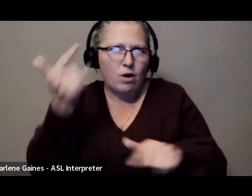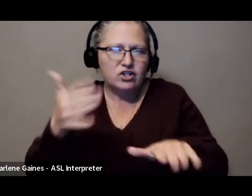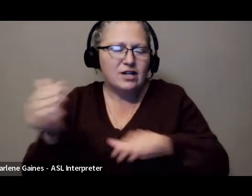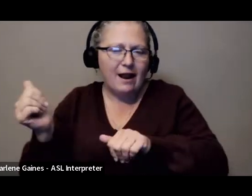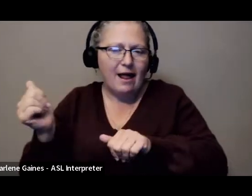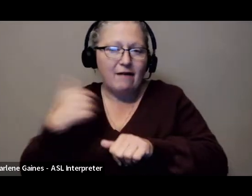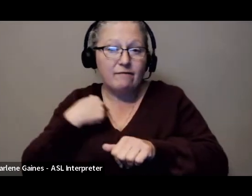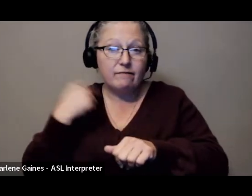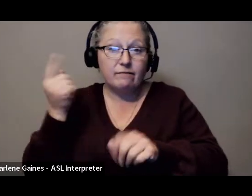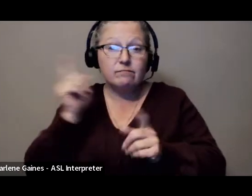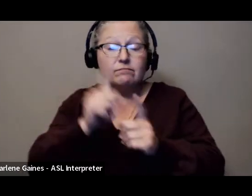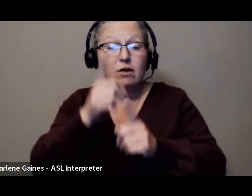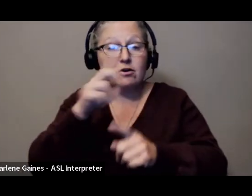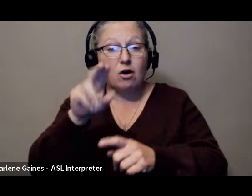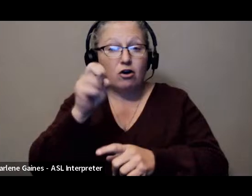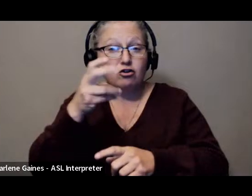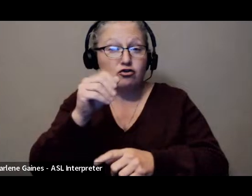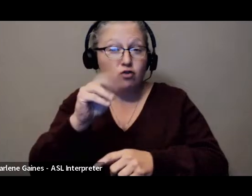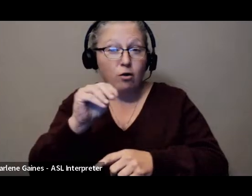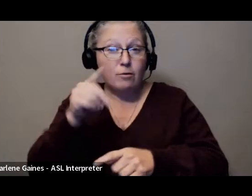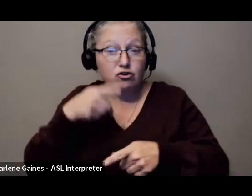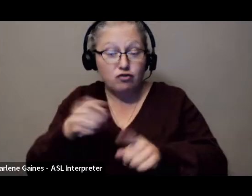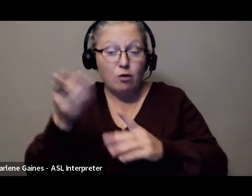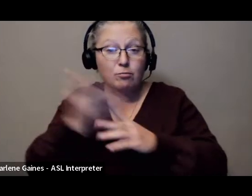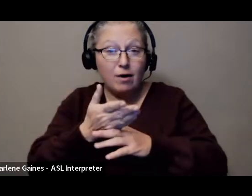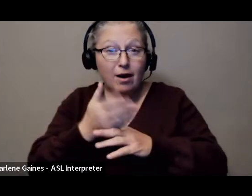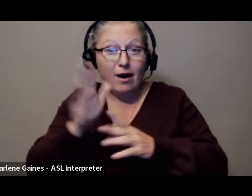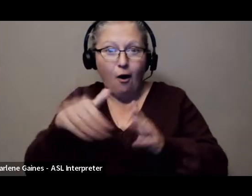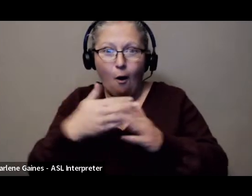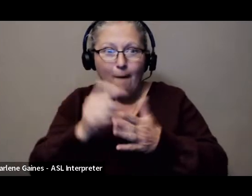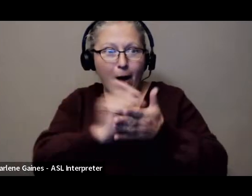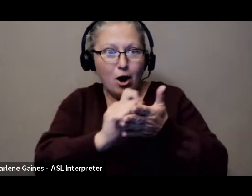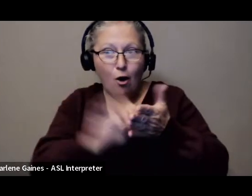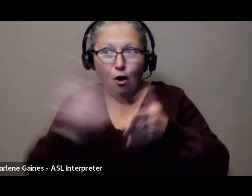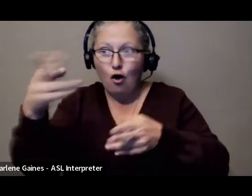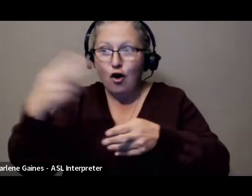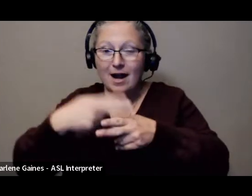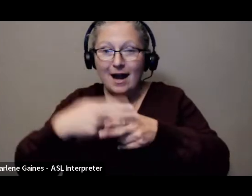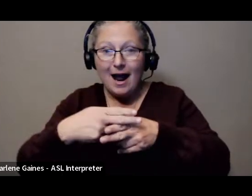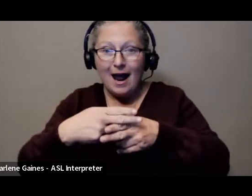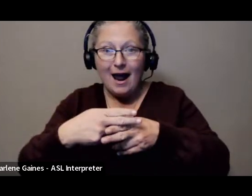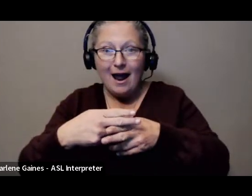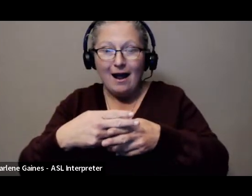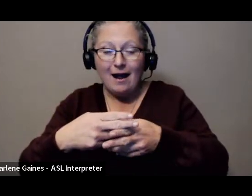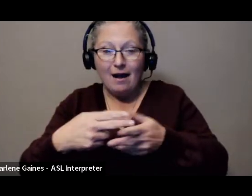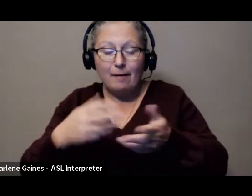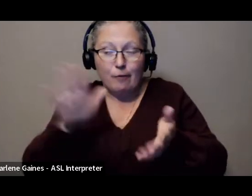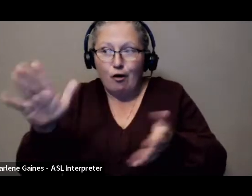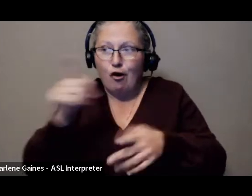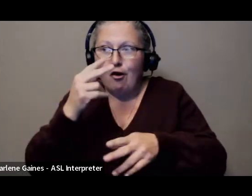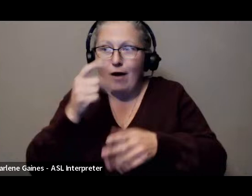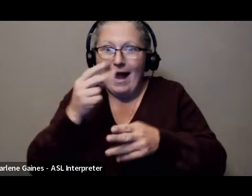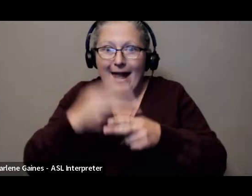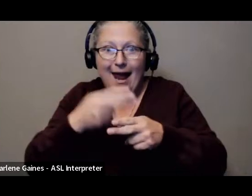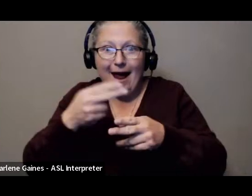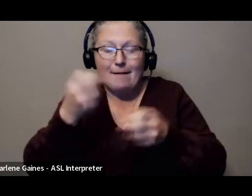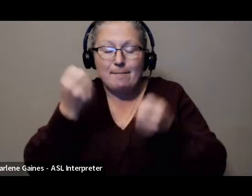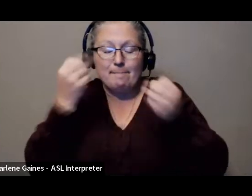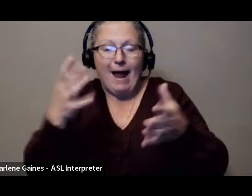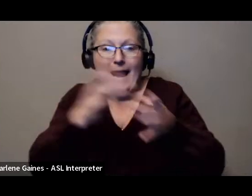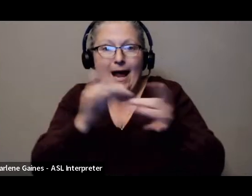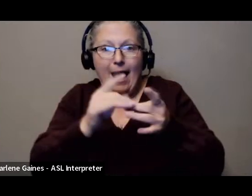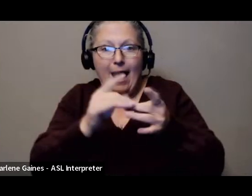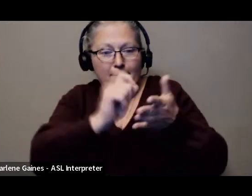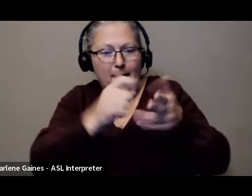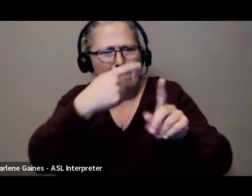When I went up to Dr. Showman during our break, and I had all my pages and notes, and her name's on, rightfully so, her name's on a bunch of my comments, you